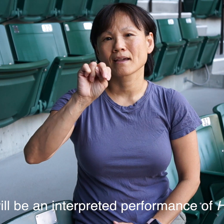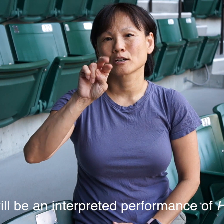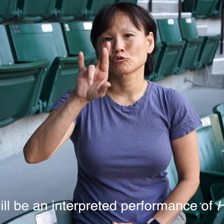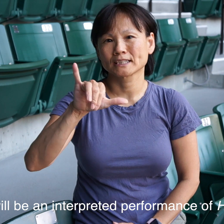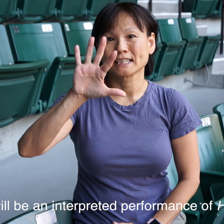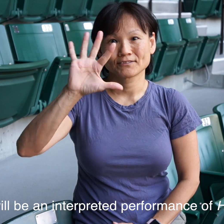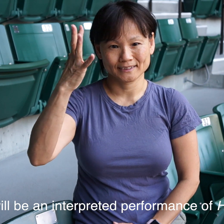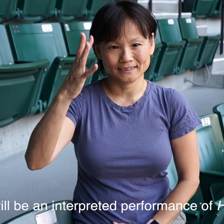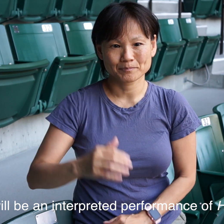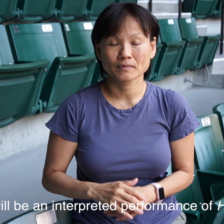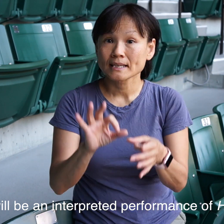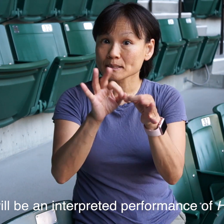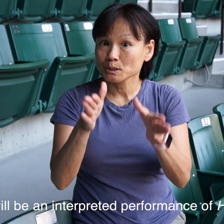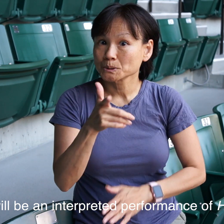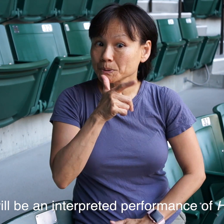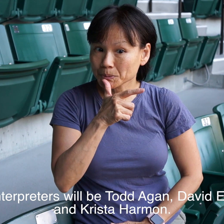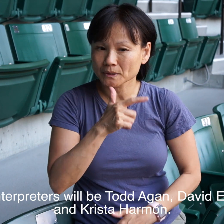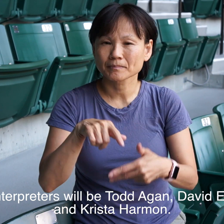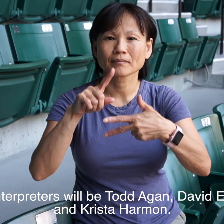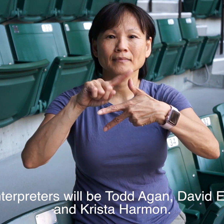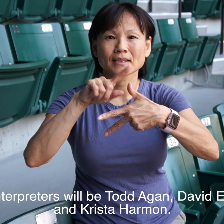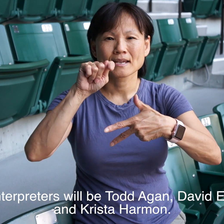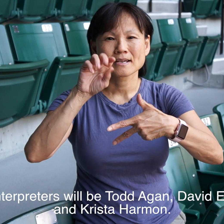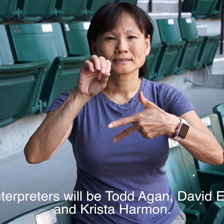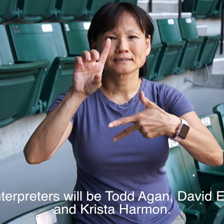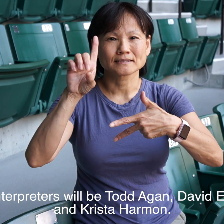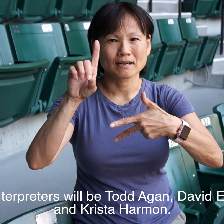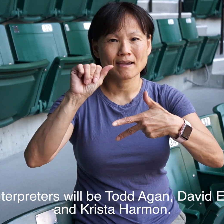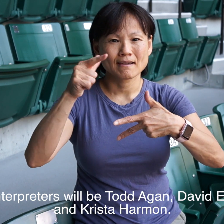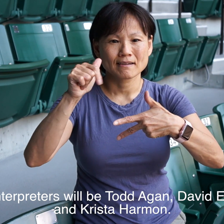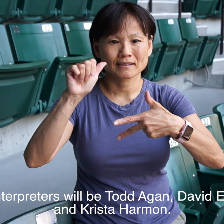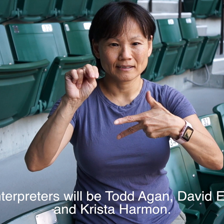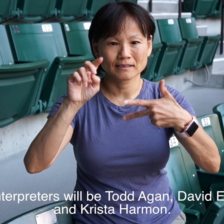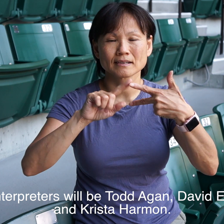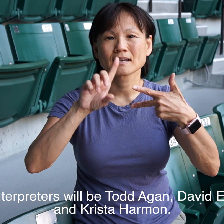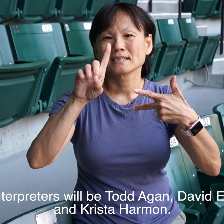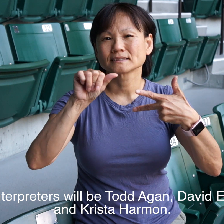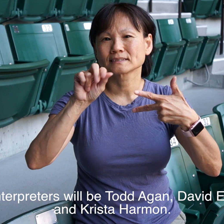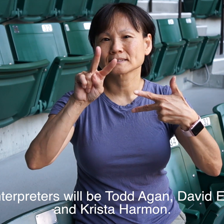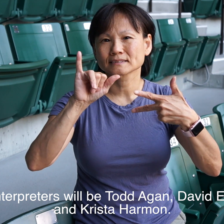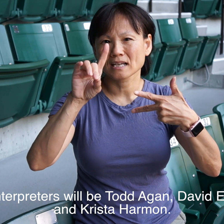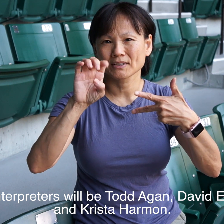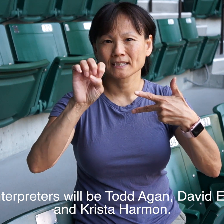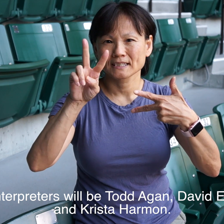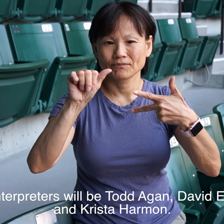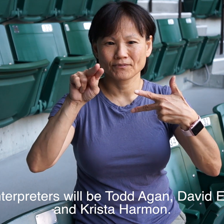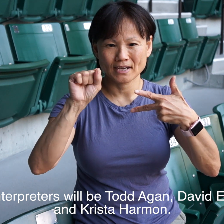performance of Henry V. The interpreters will be Todd Egan, David Evans,